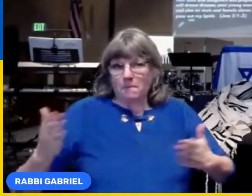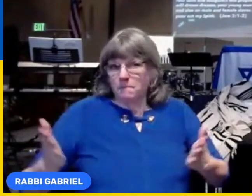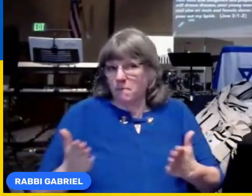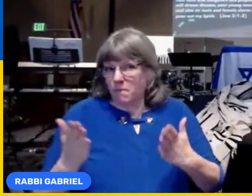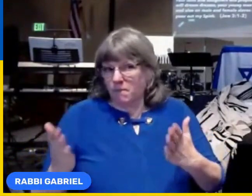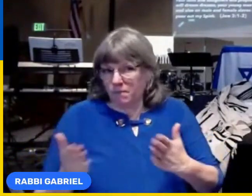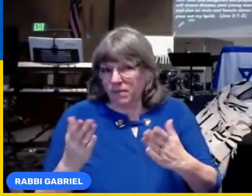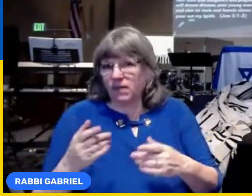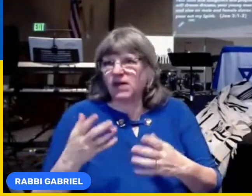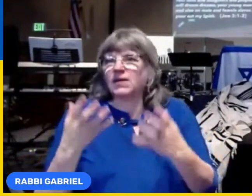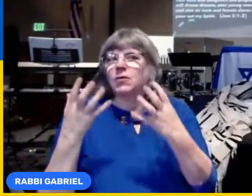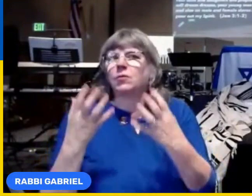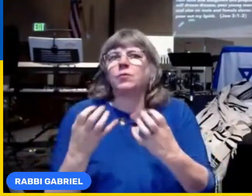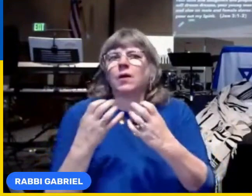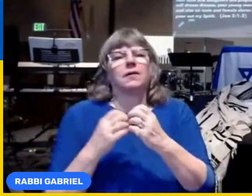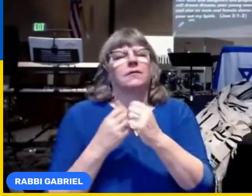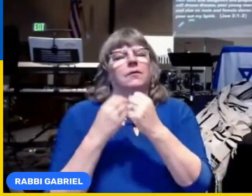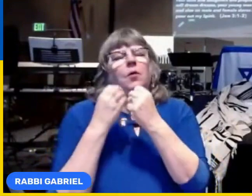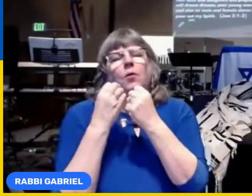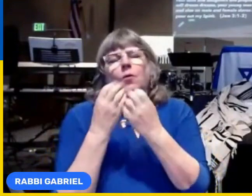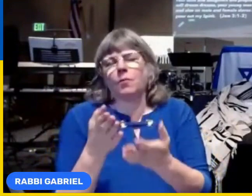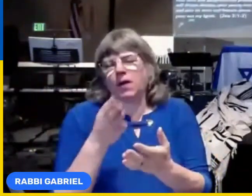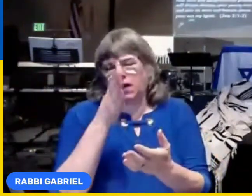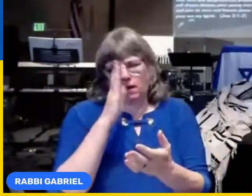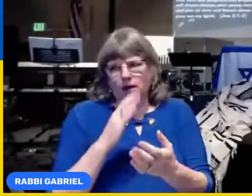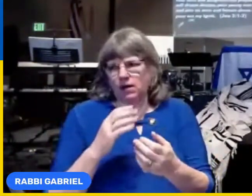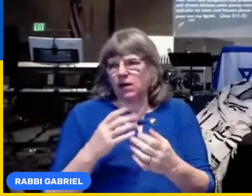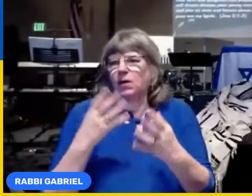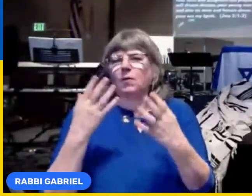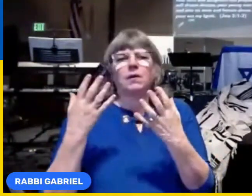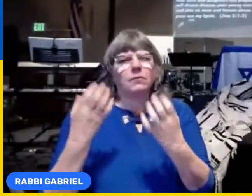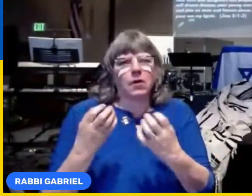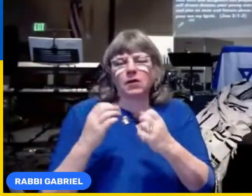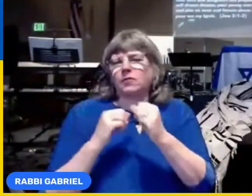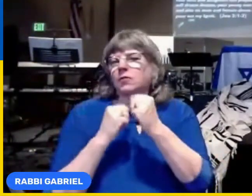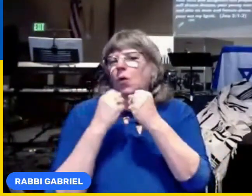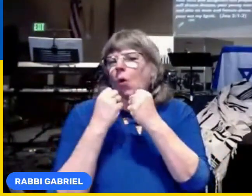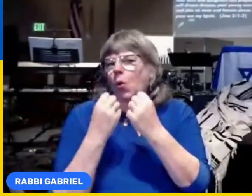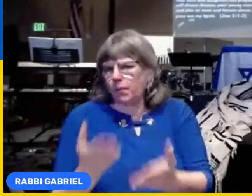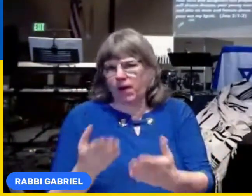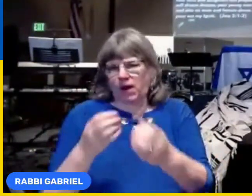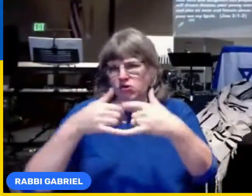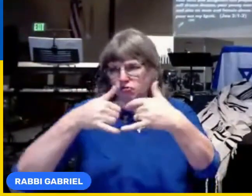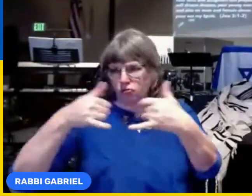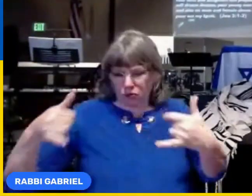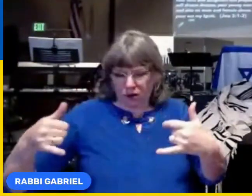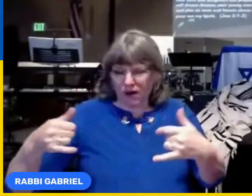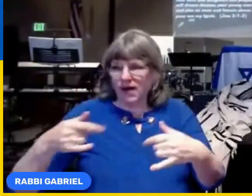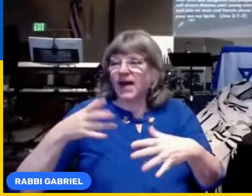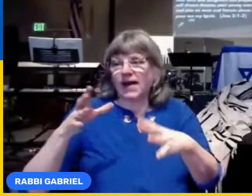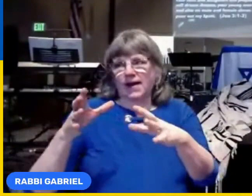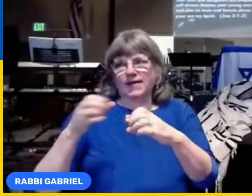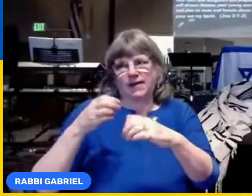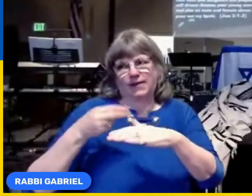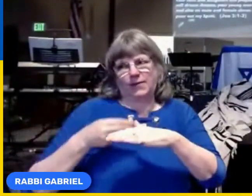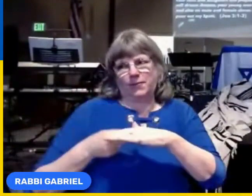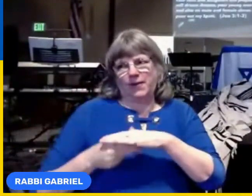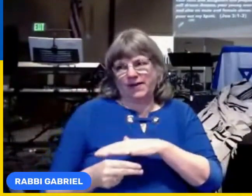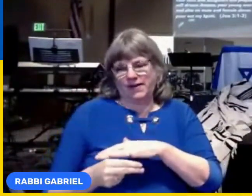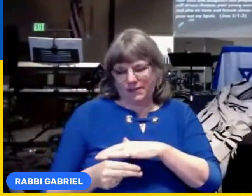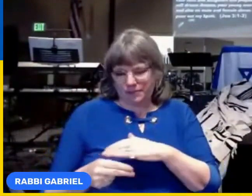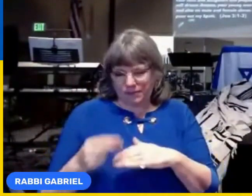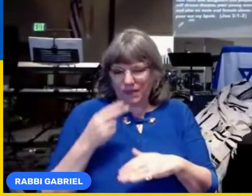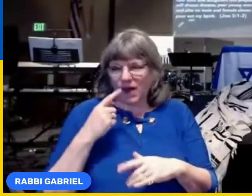to obey. Obedience takes humility. Because when our actions